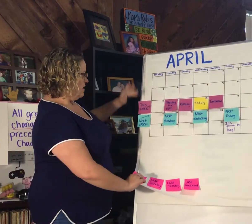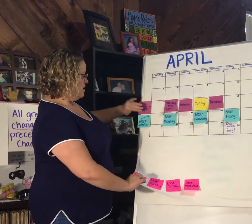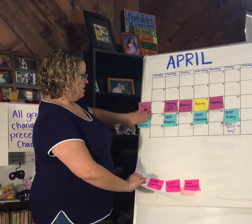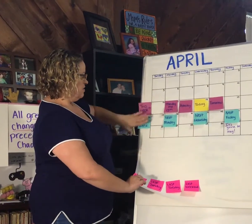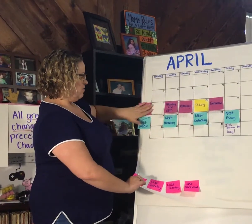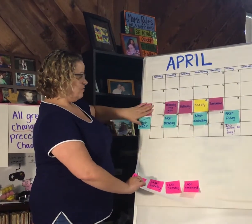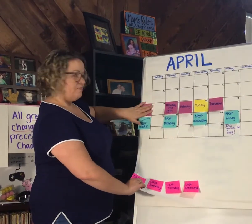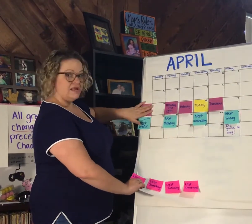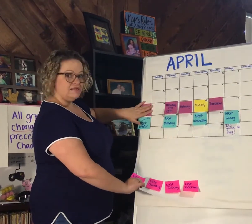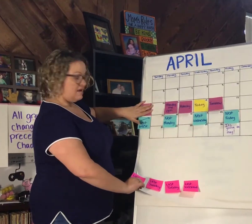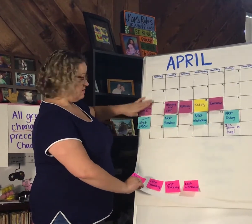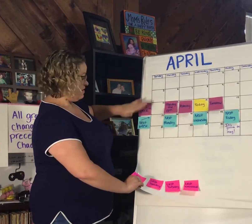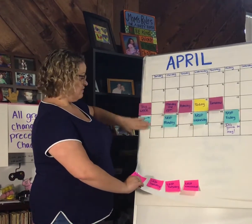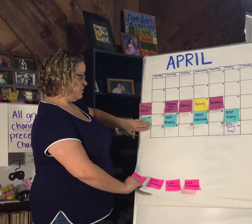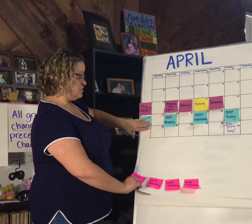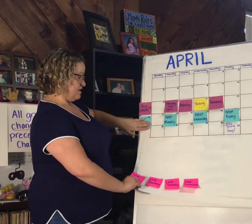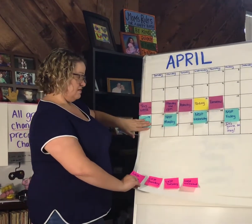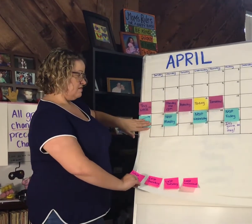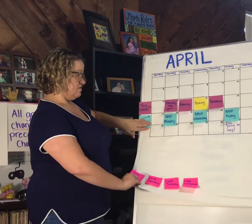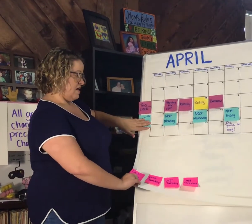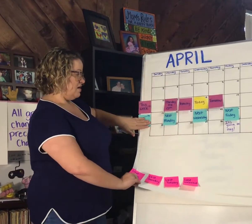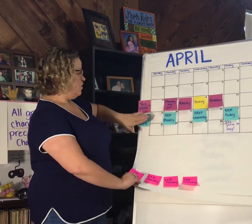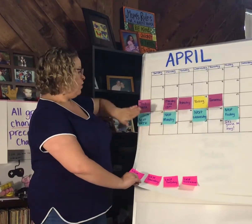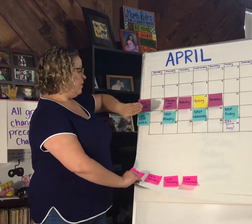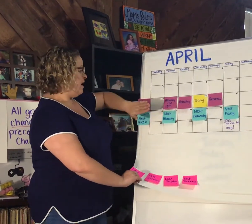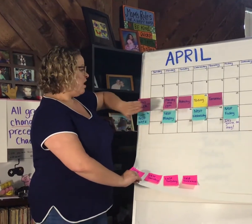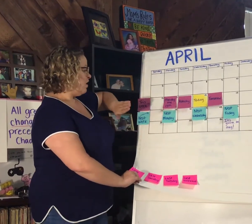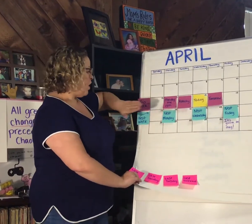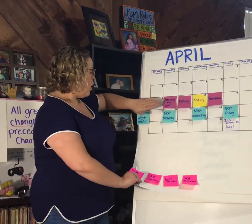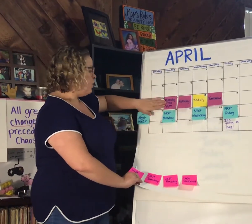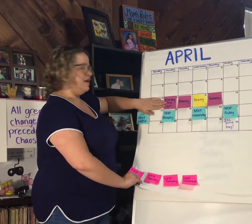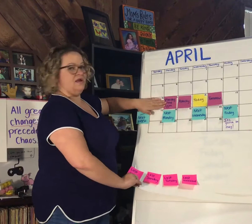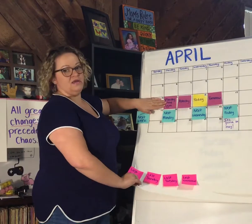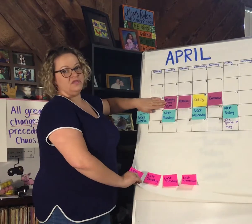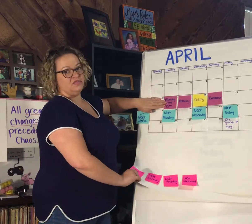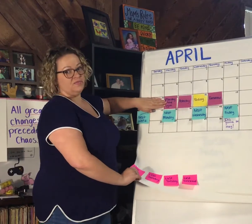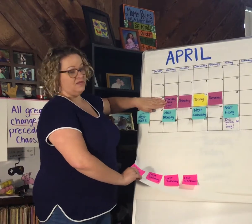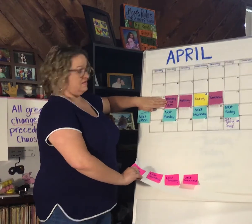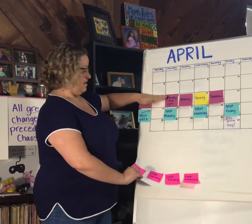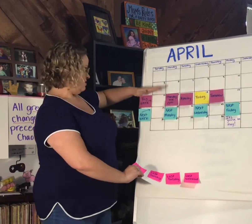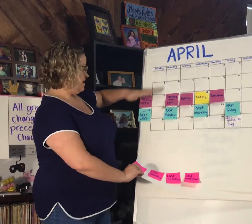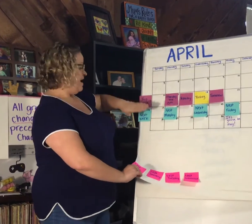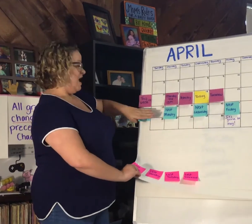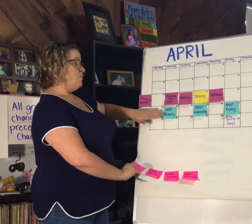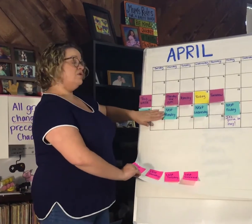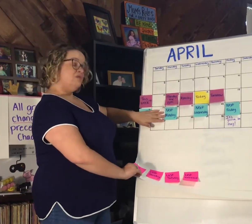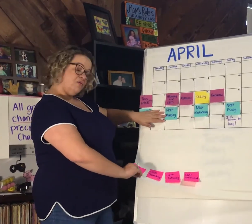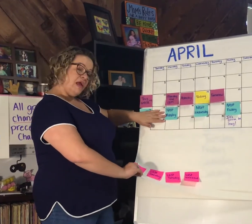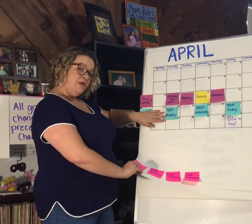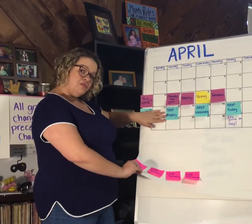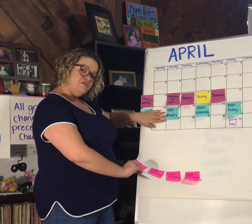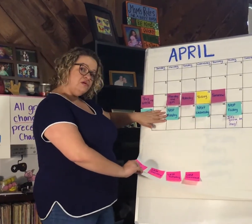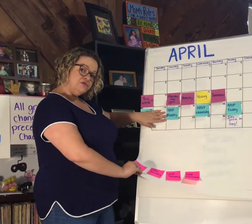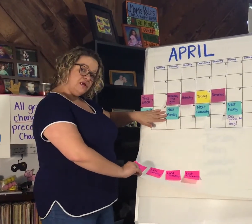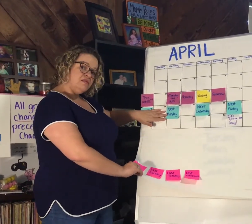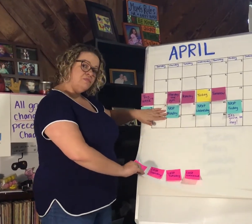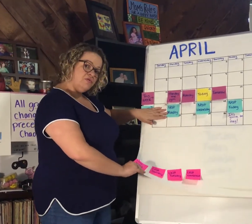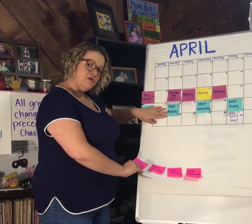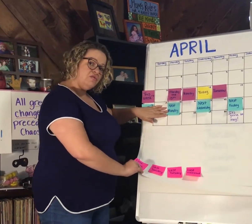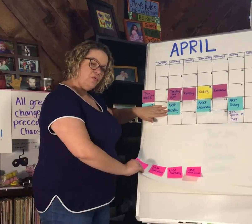did present tense and future tense, okay? We are owning the present tense. And we're doing okay with the future tense. Most of you guys are okay.